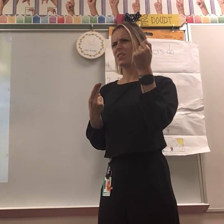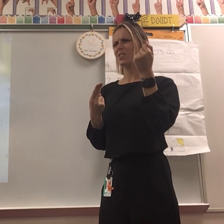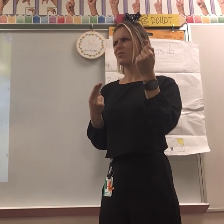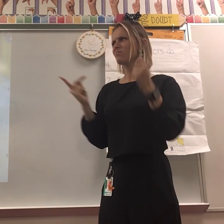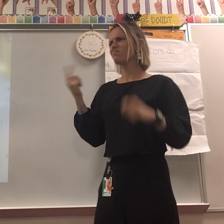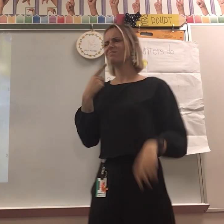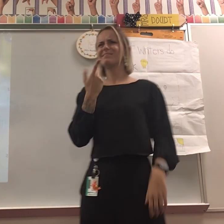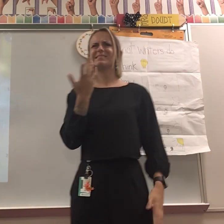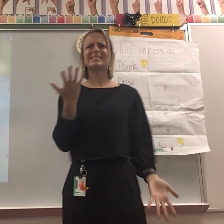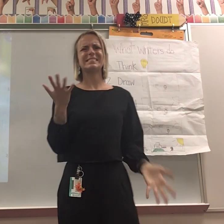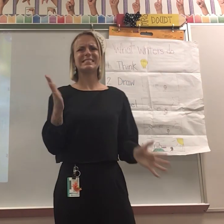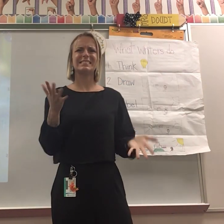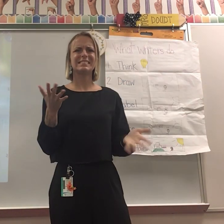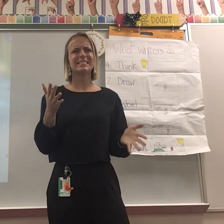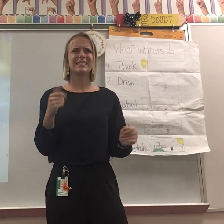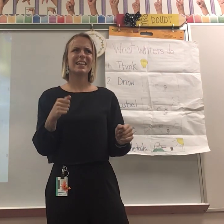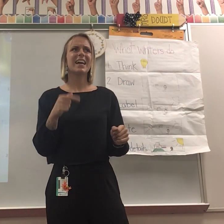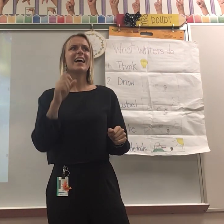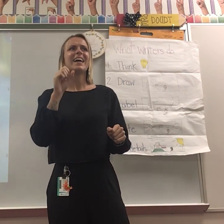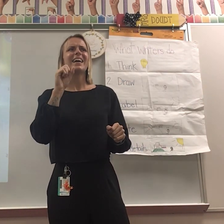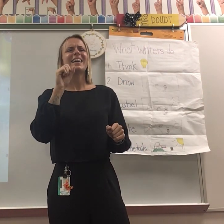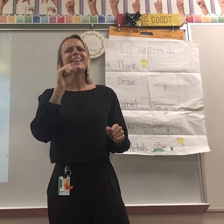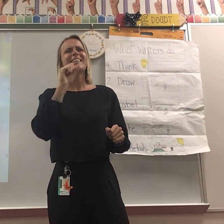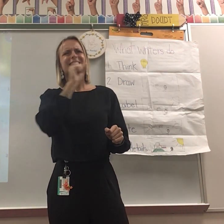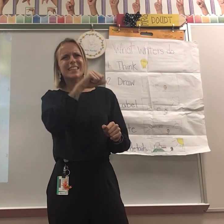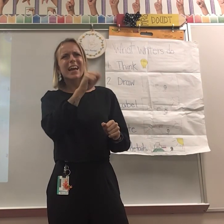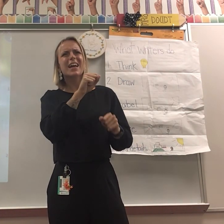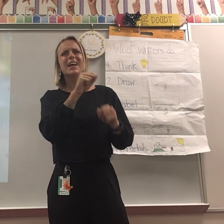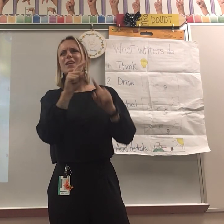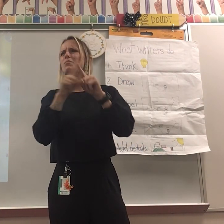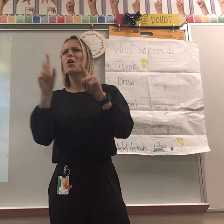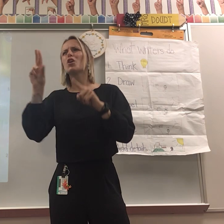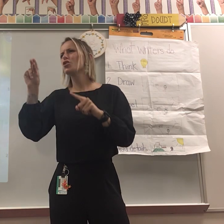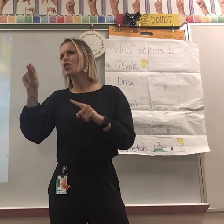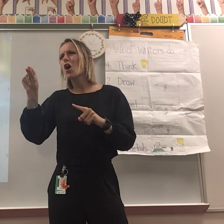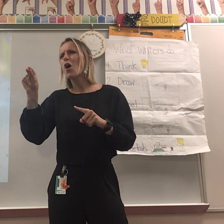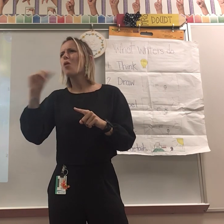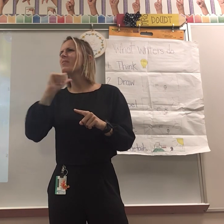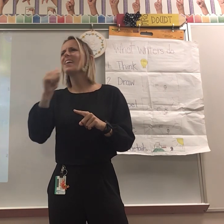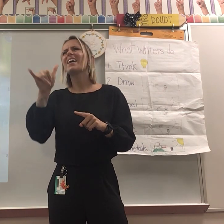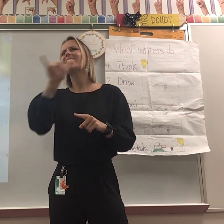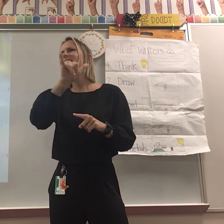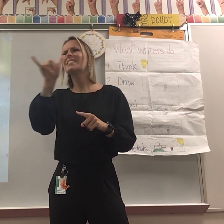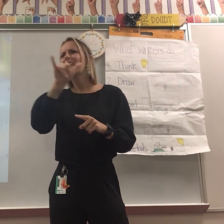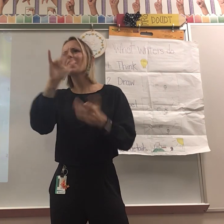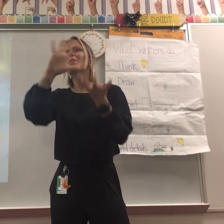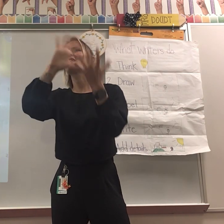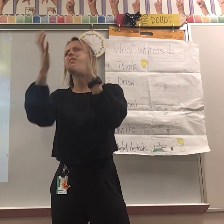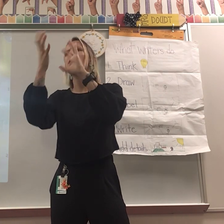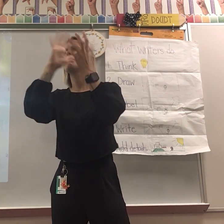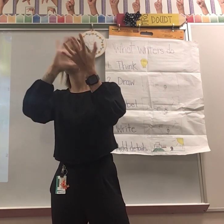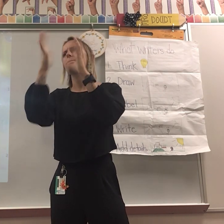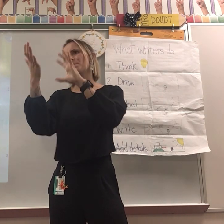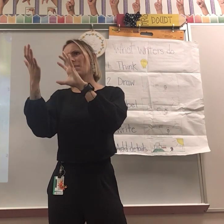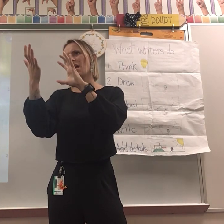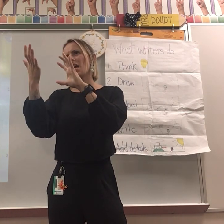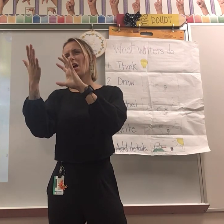You need to use that word, but it's not going to be the same as compare. Well, maybe you can say. Can you build on that